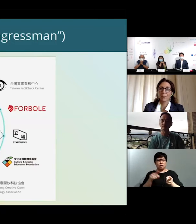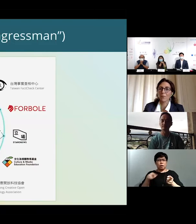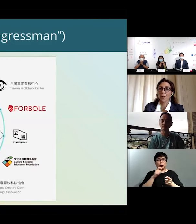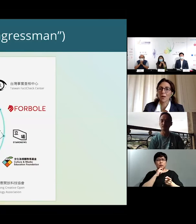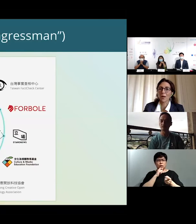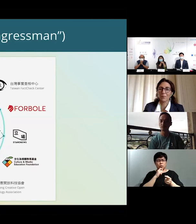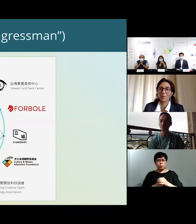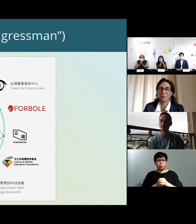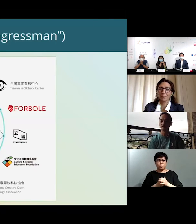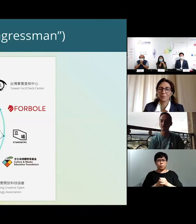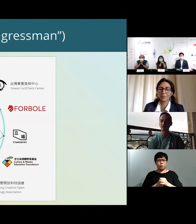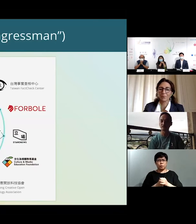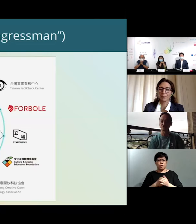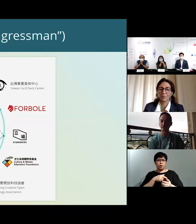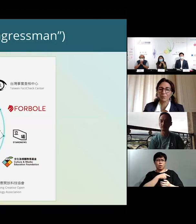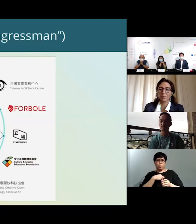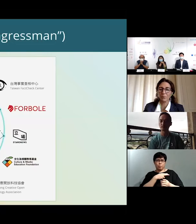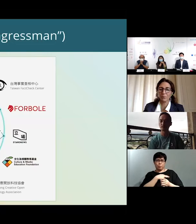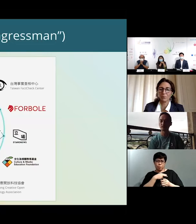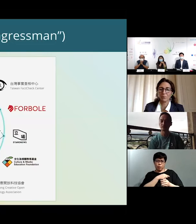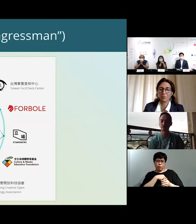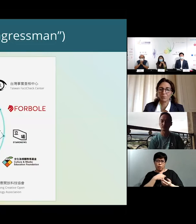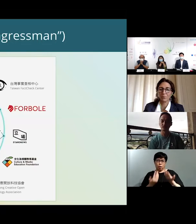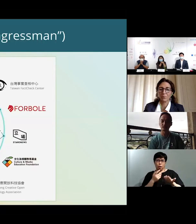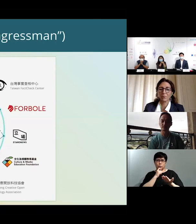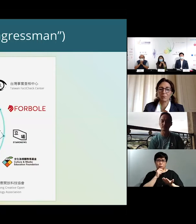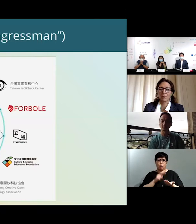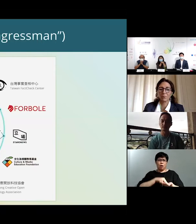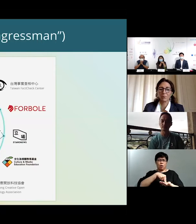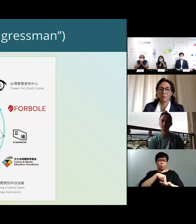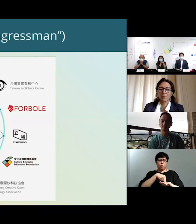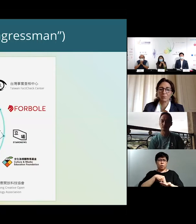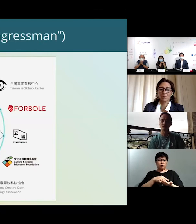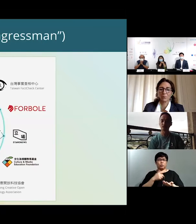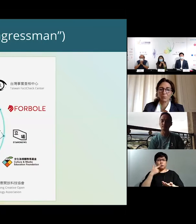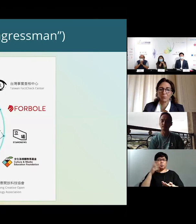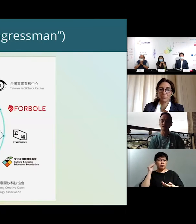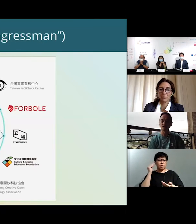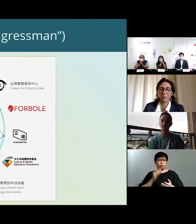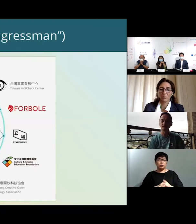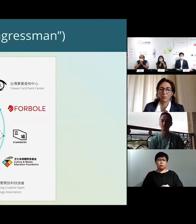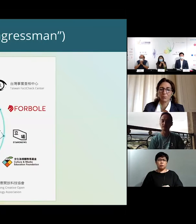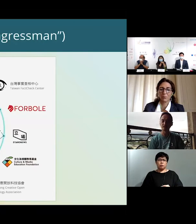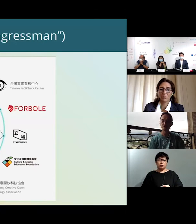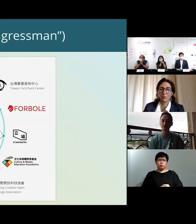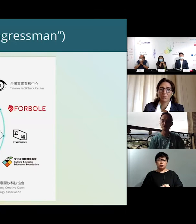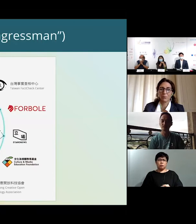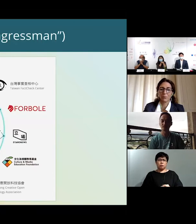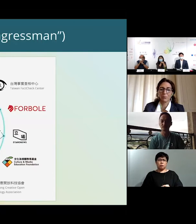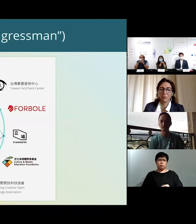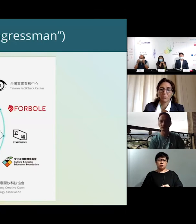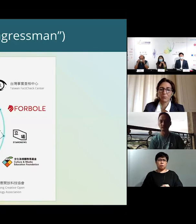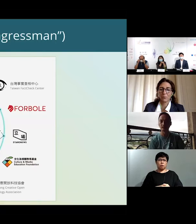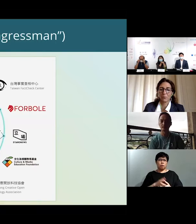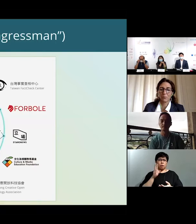familiar, maybe familiar with you, such as the Stand News, such as the Cultural and Media Education Foundation, which